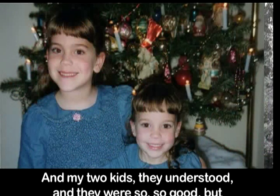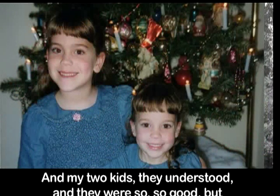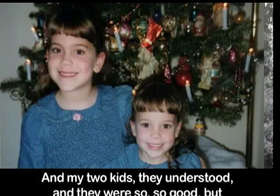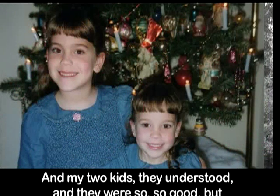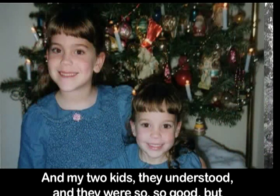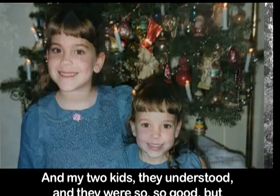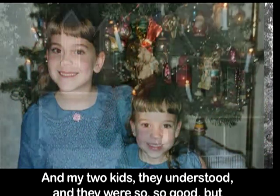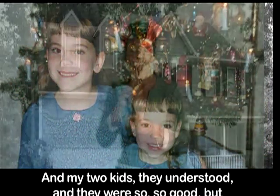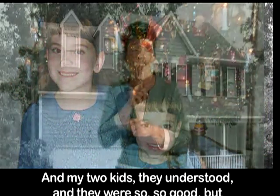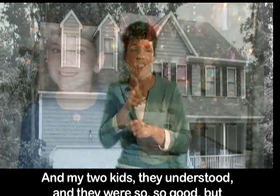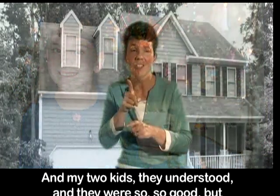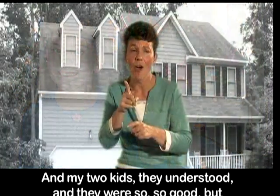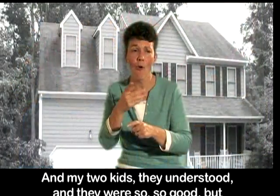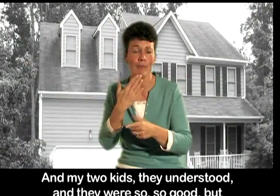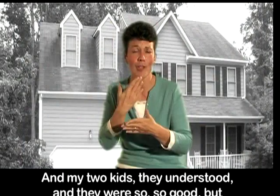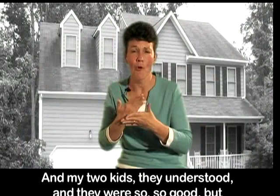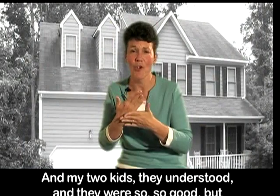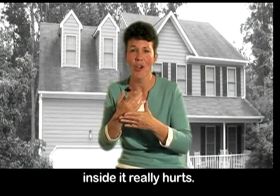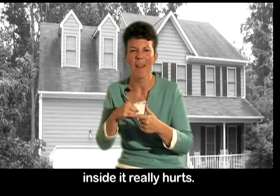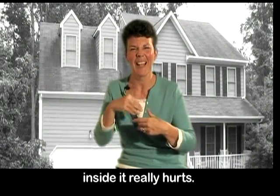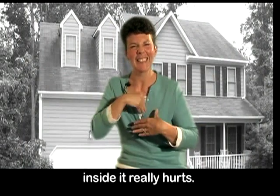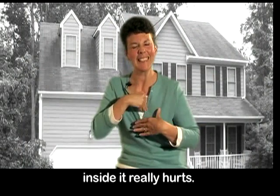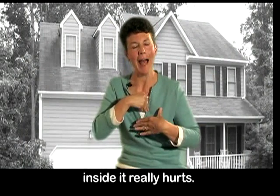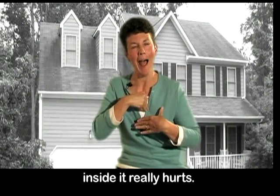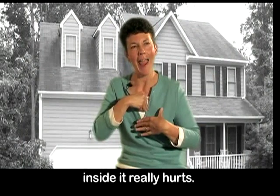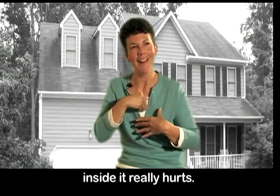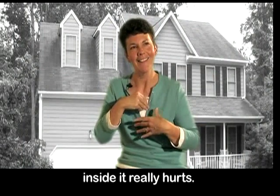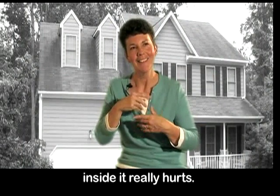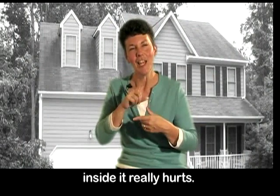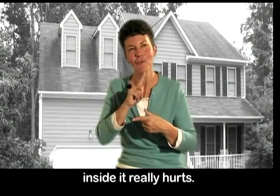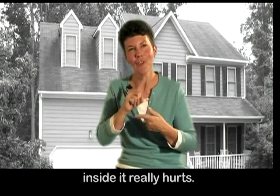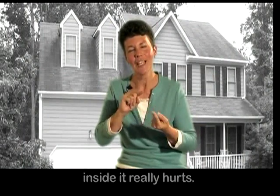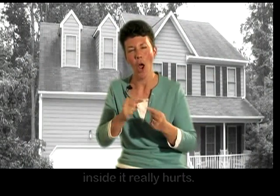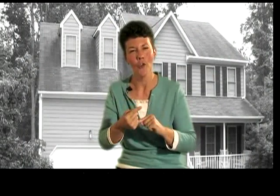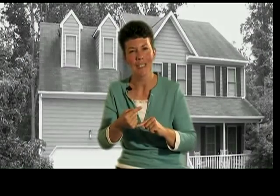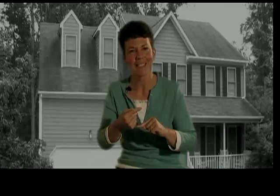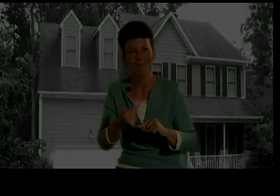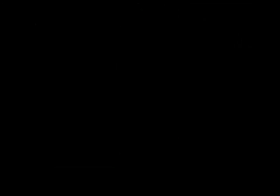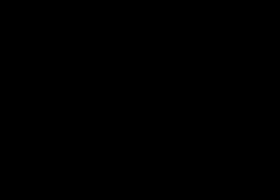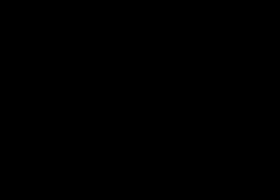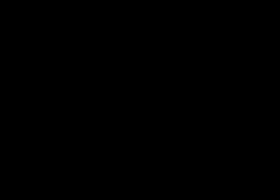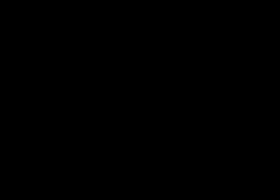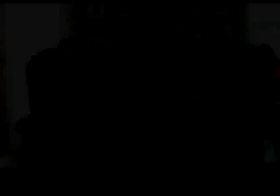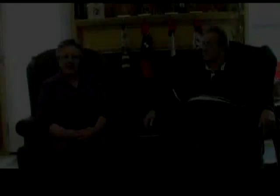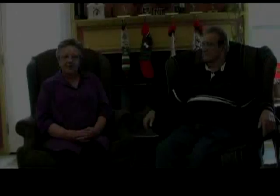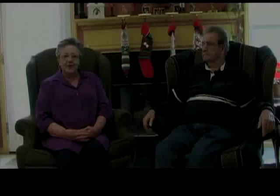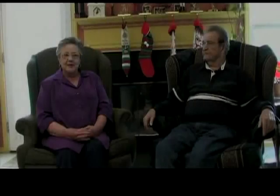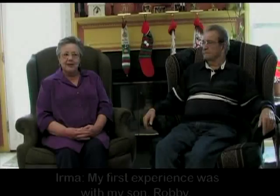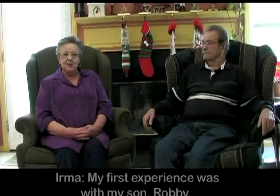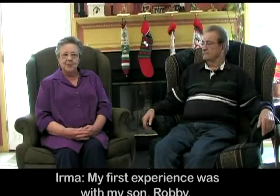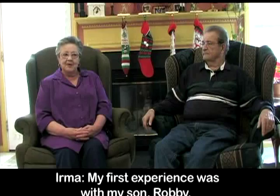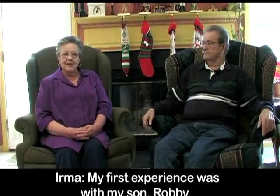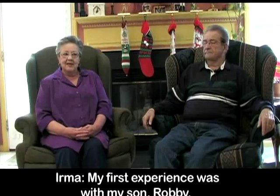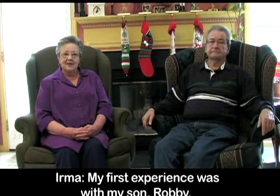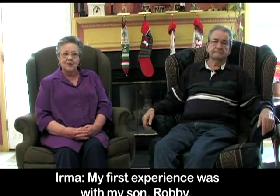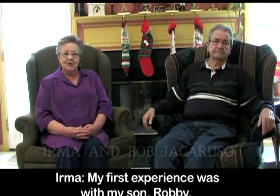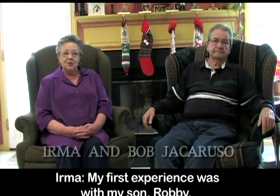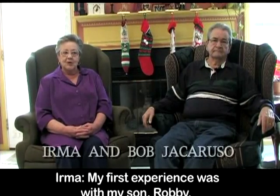understood, and they were so, so good, but inside it really hurts. My first experience was with